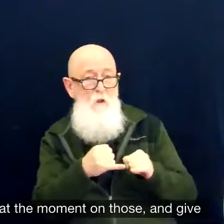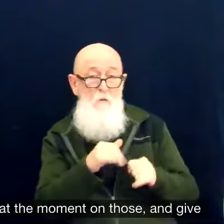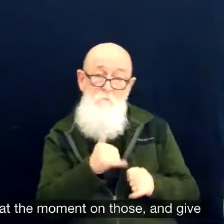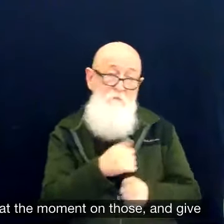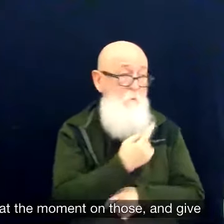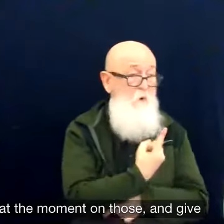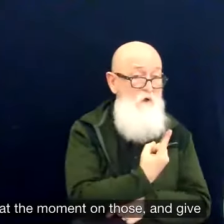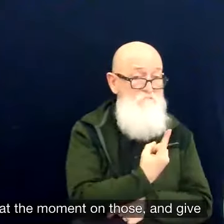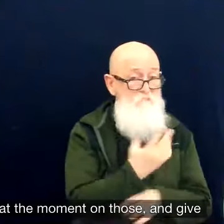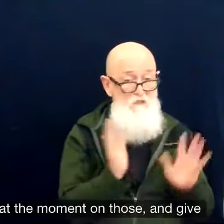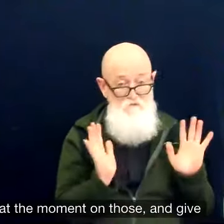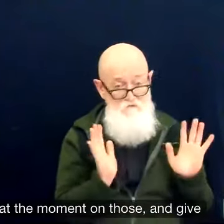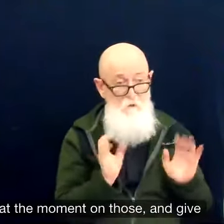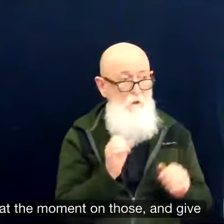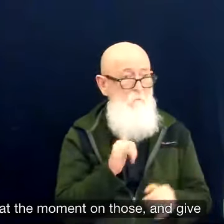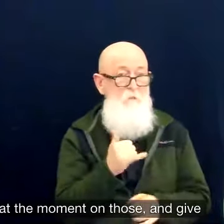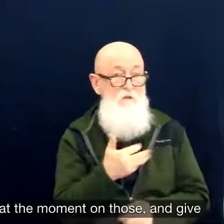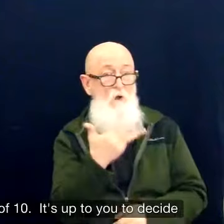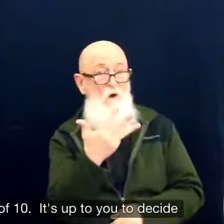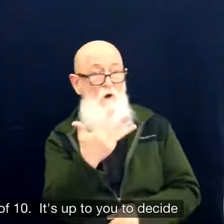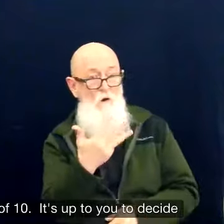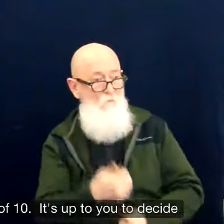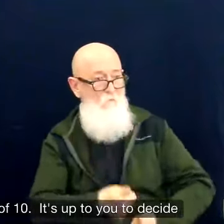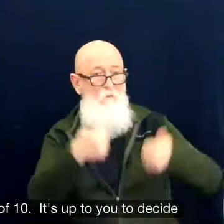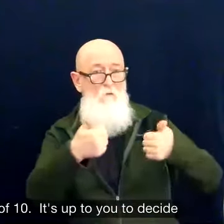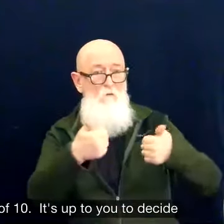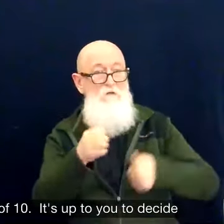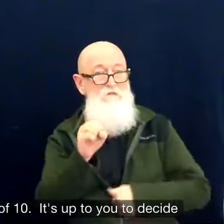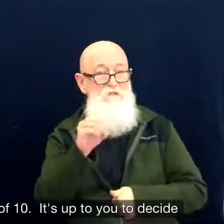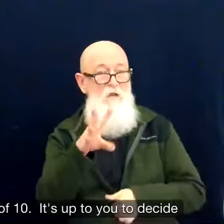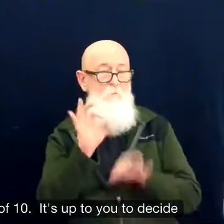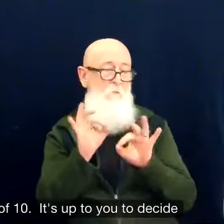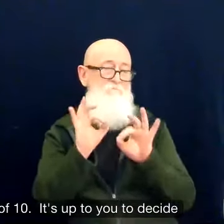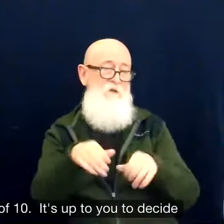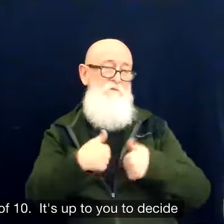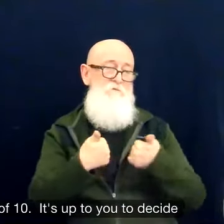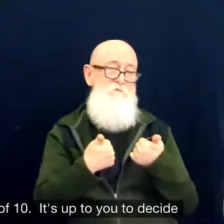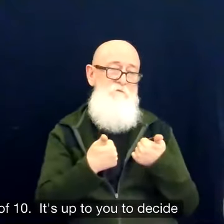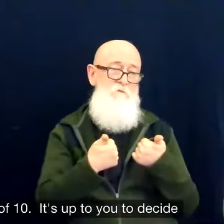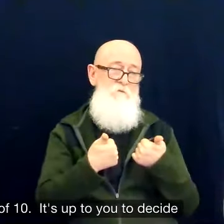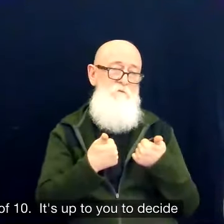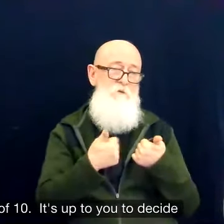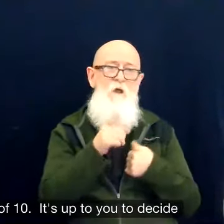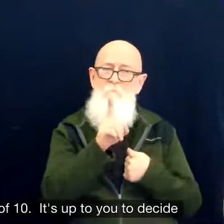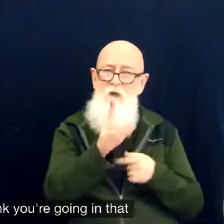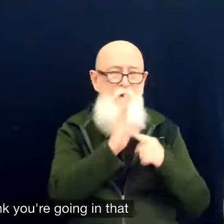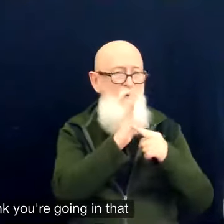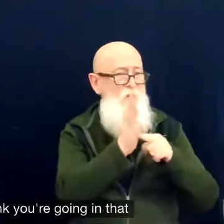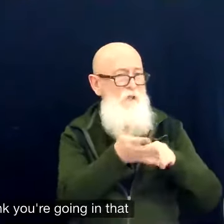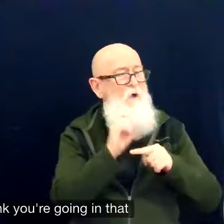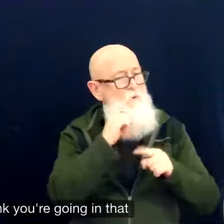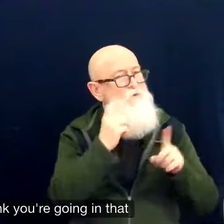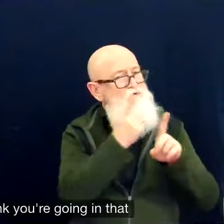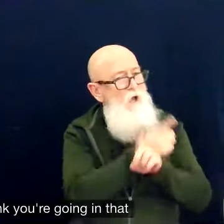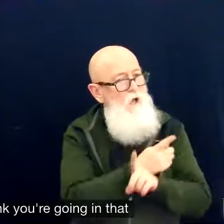to decide how you think you're going in that area. And the wheel will change at different times